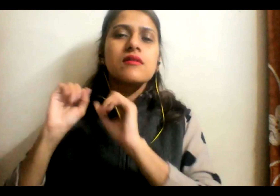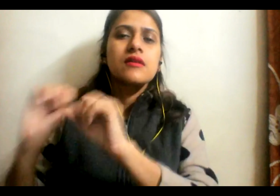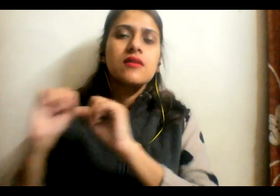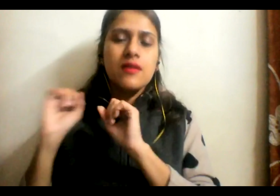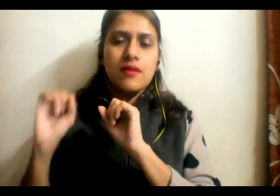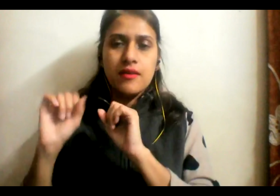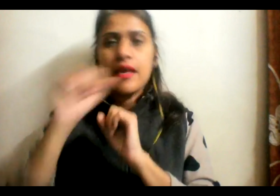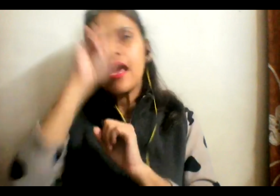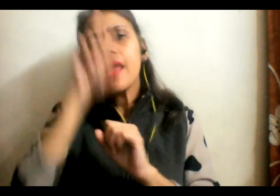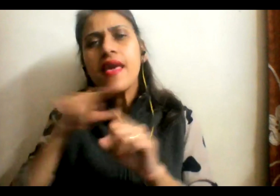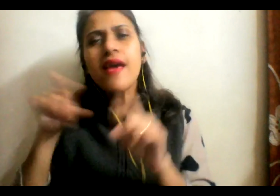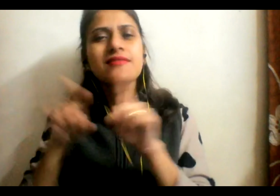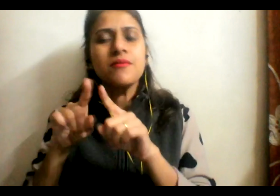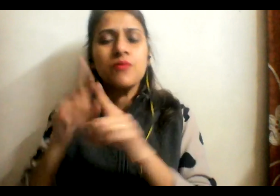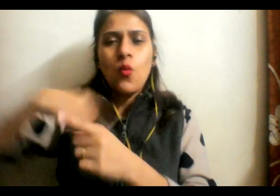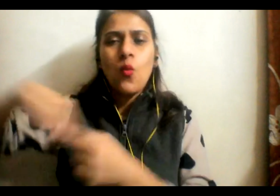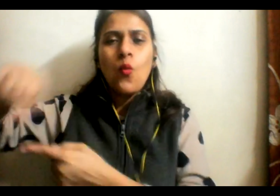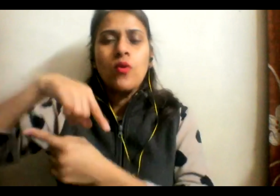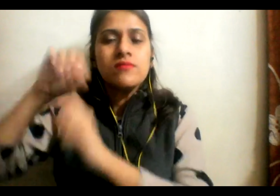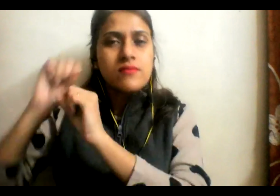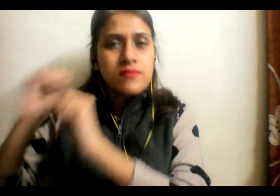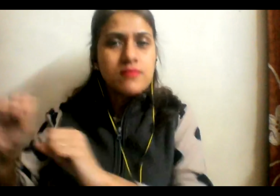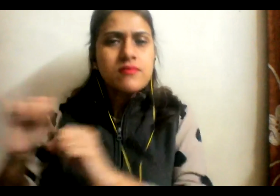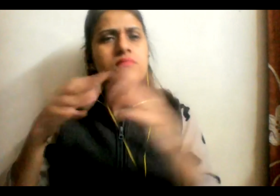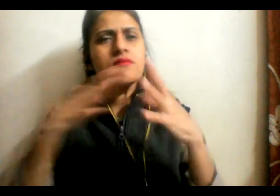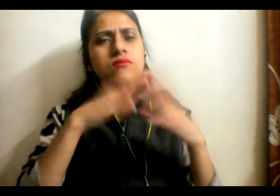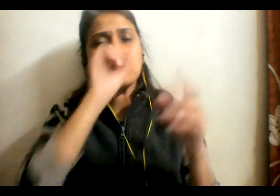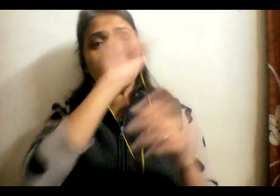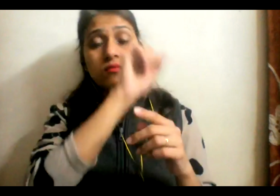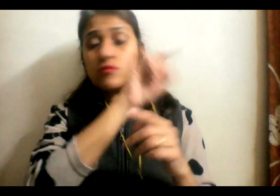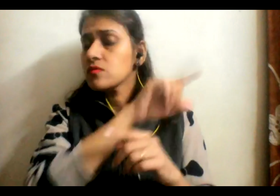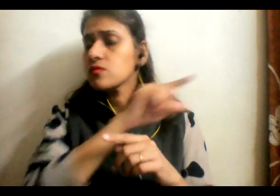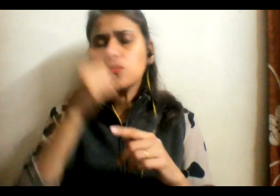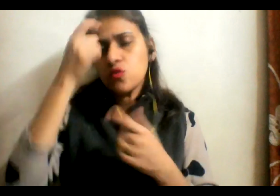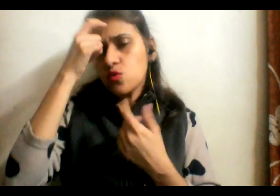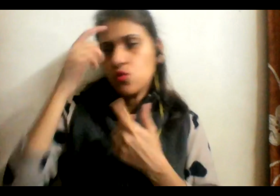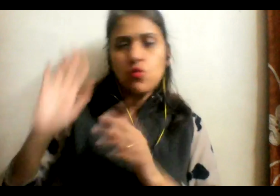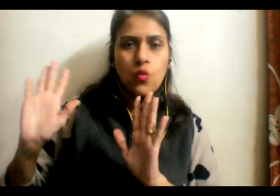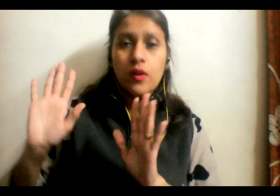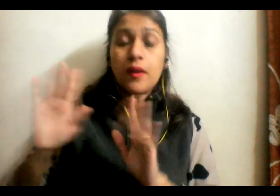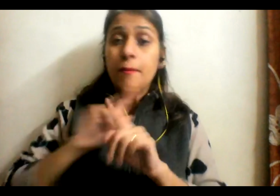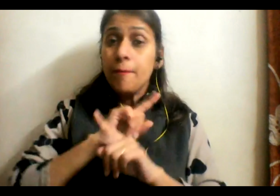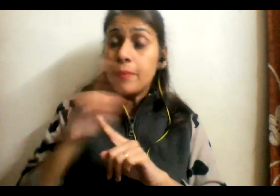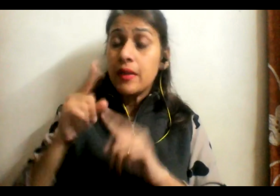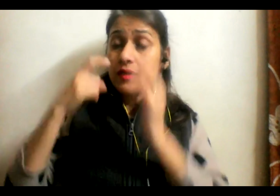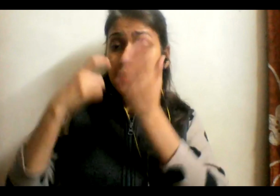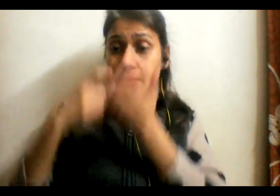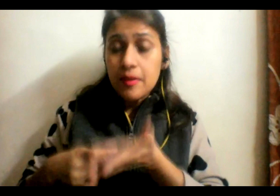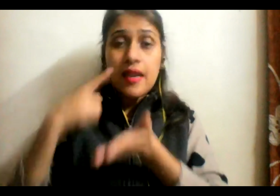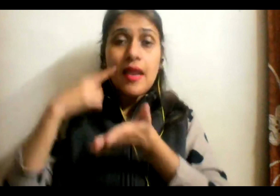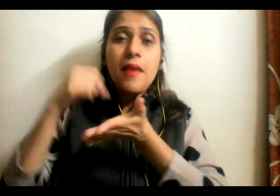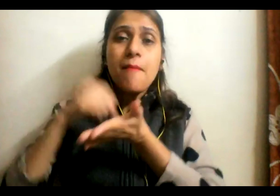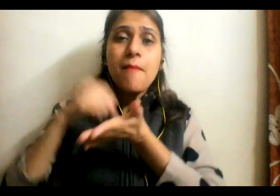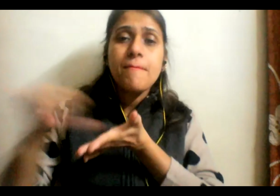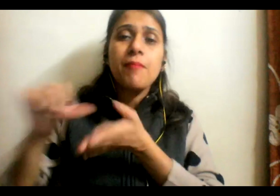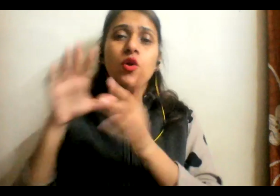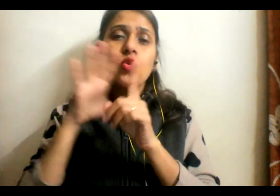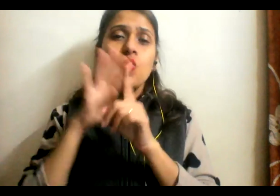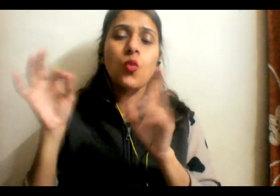and that is how all the states have no option but to respect it and implement it. The